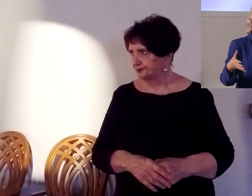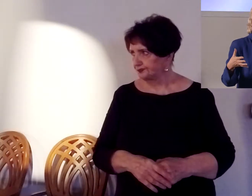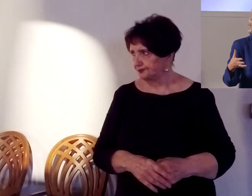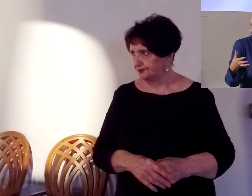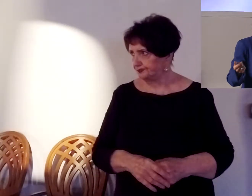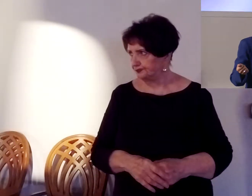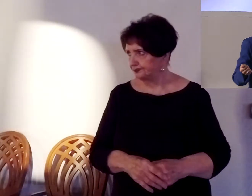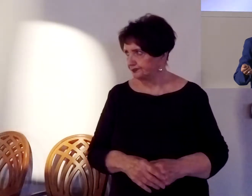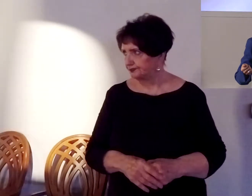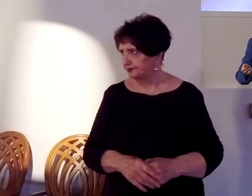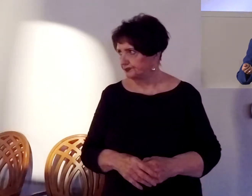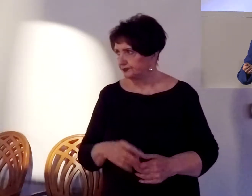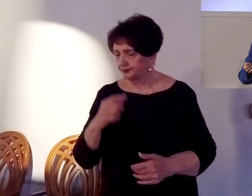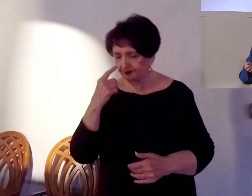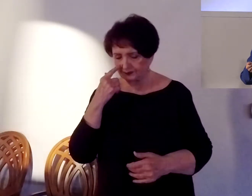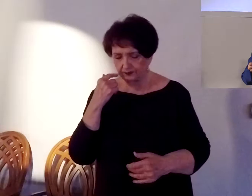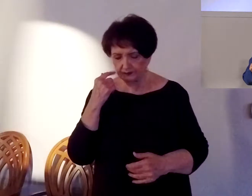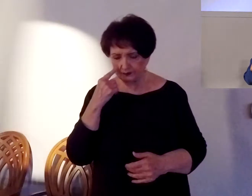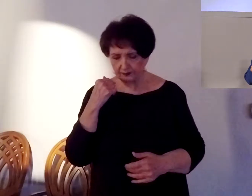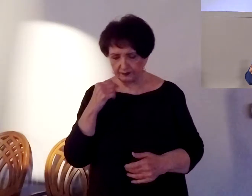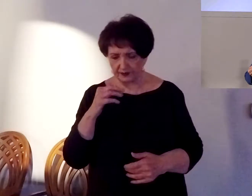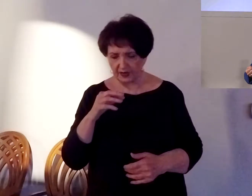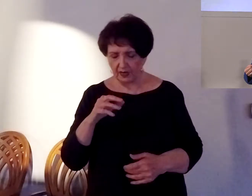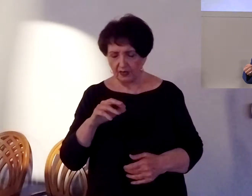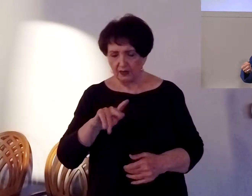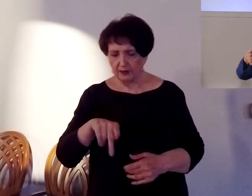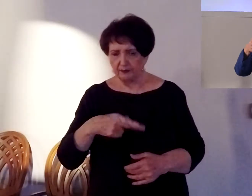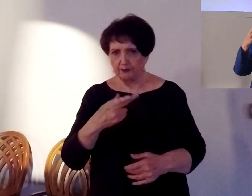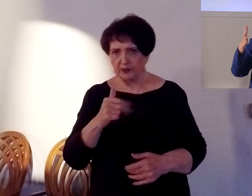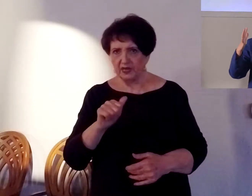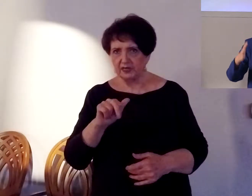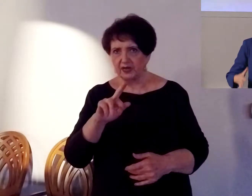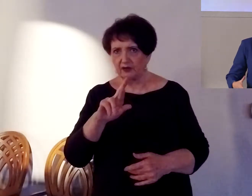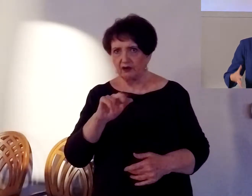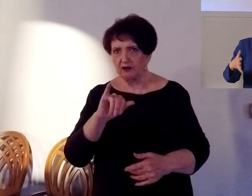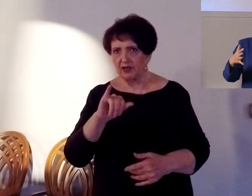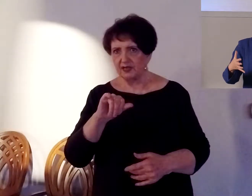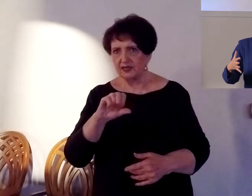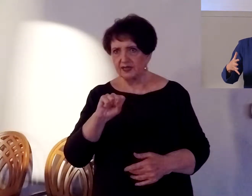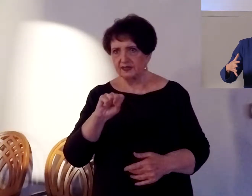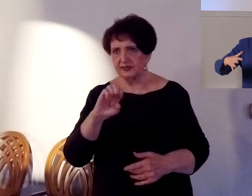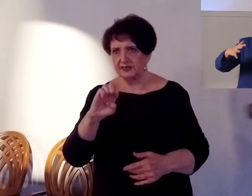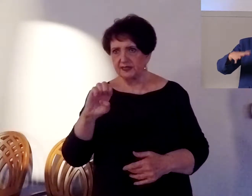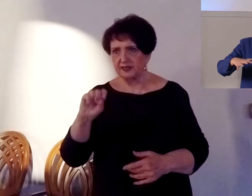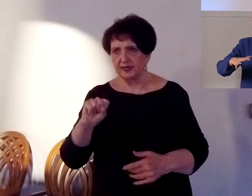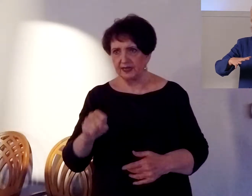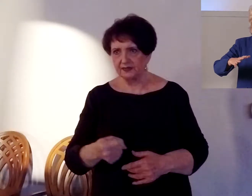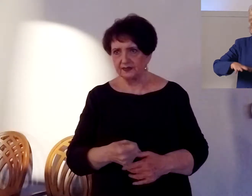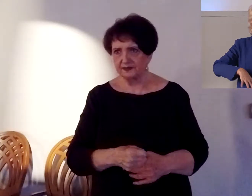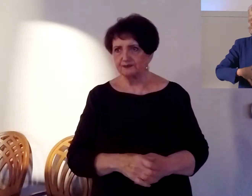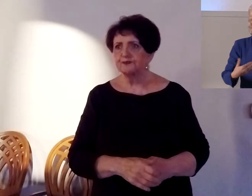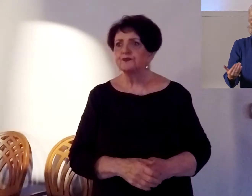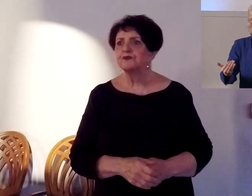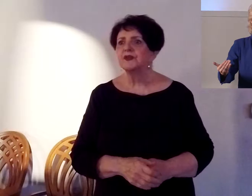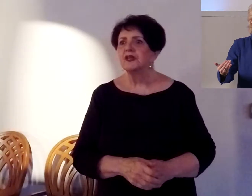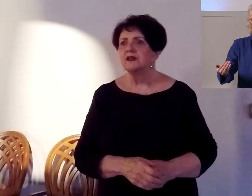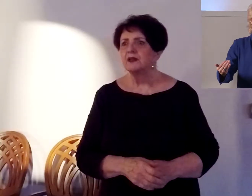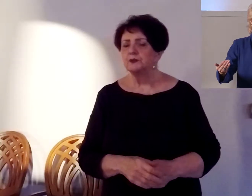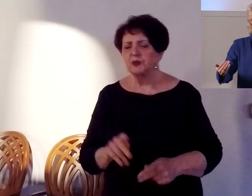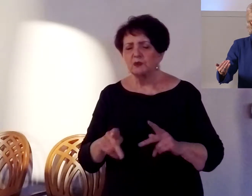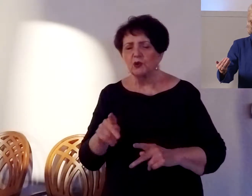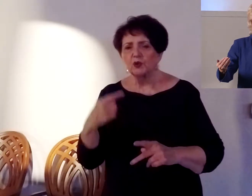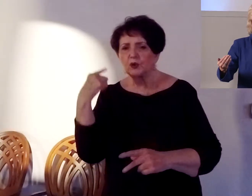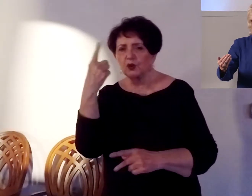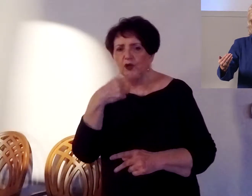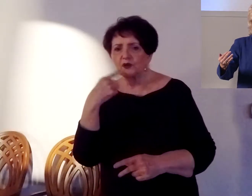well, he called them the Pharisees, which was the name of a Jewish sect at the time. The people who look very religious on the outside,